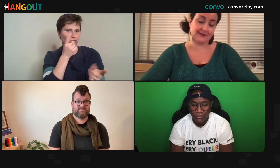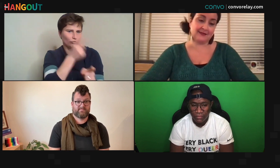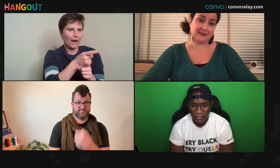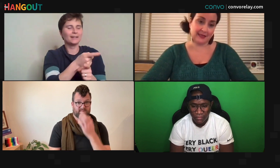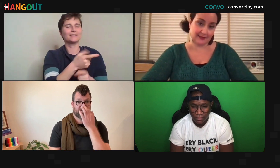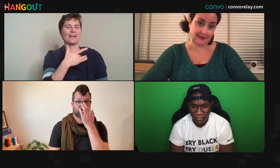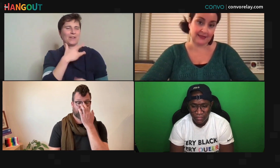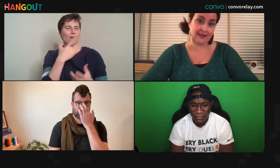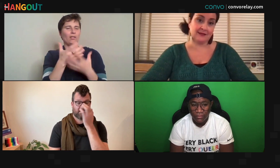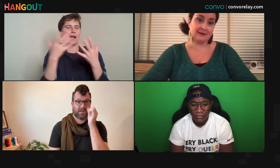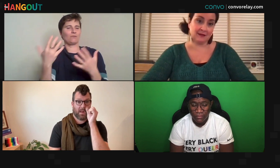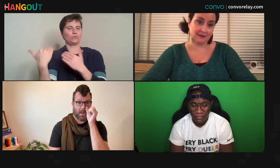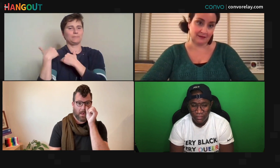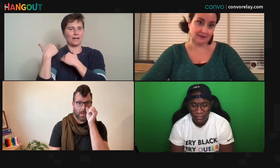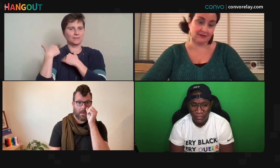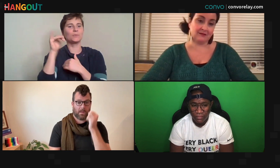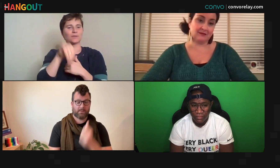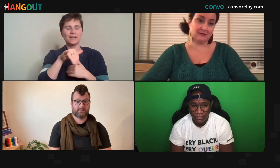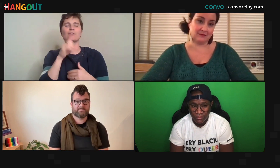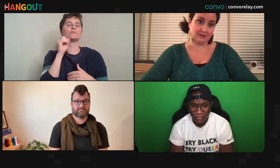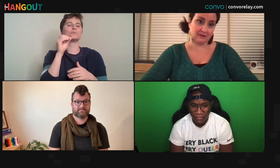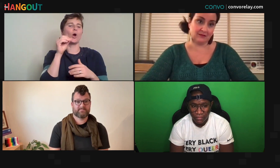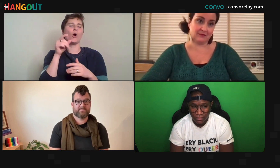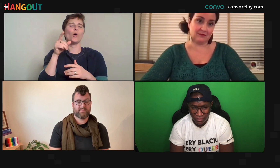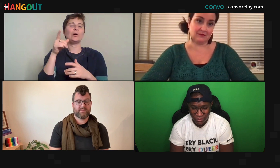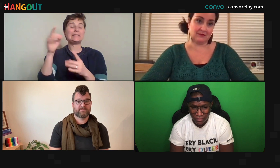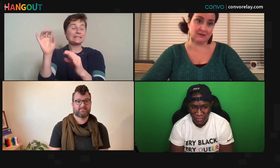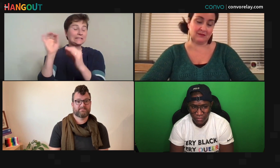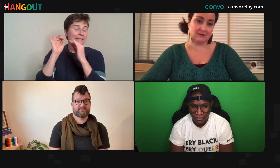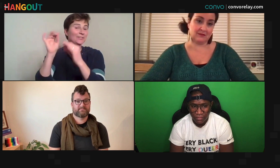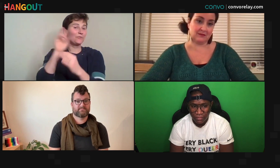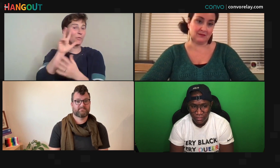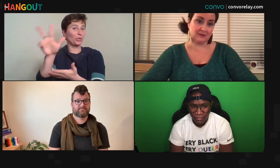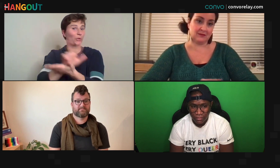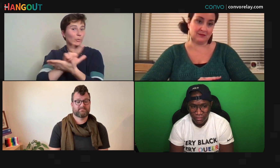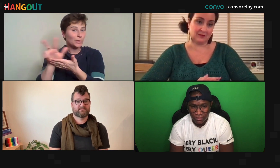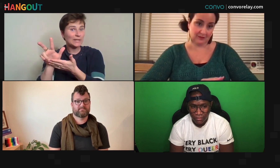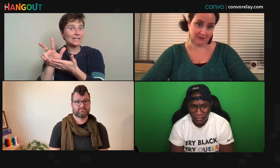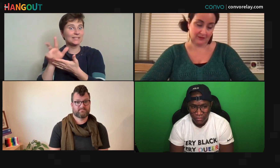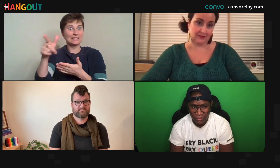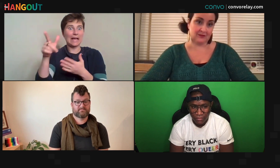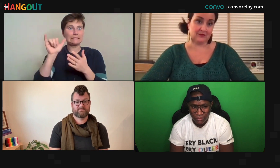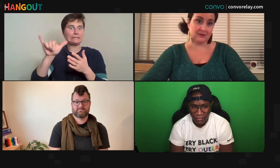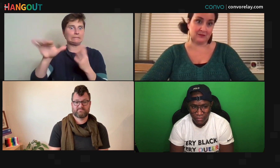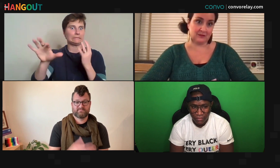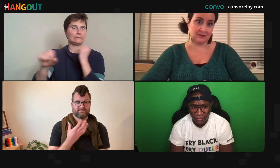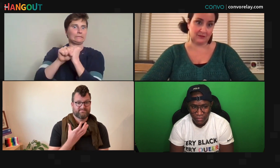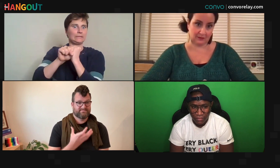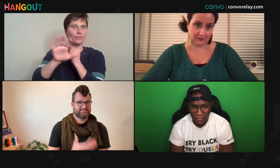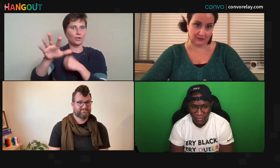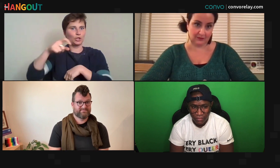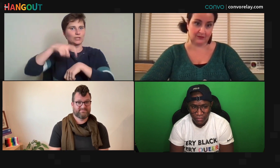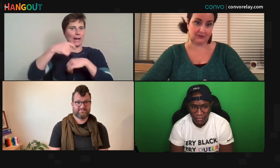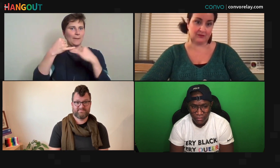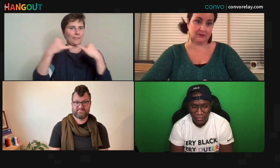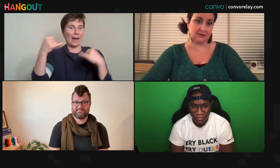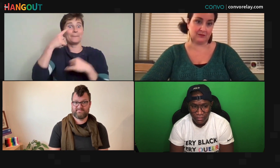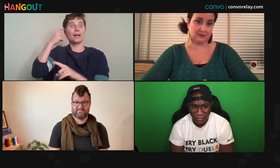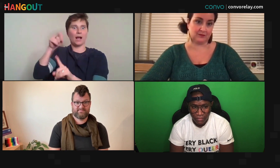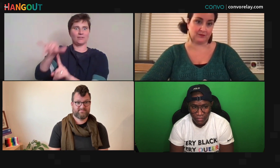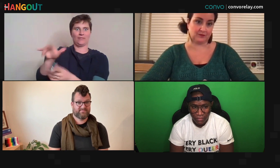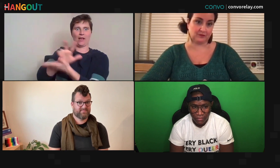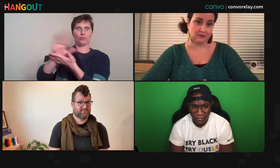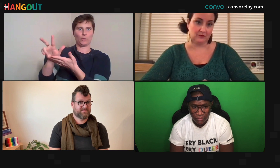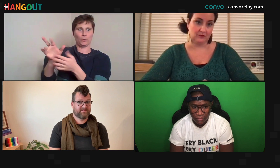that the community was served the right way. And I felt a lot of responsibility in that. And so we went back and forth for 3 weeks,